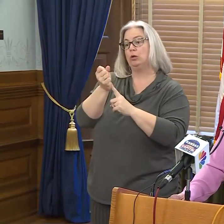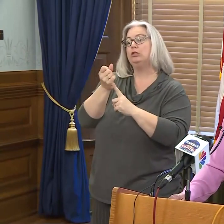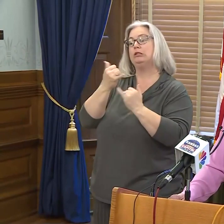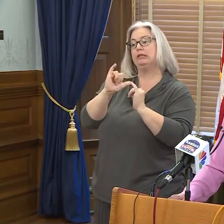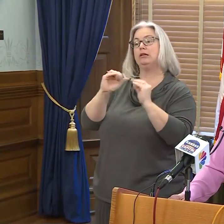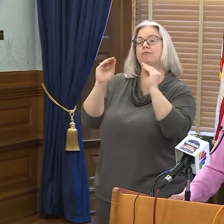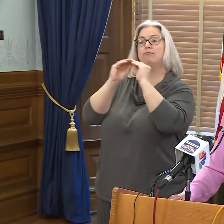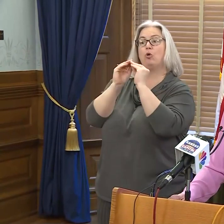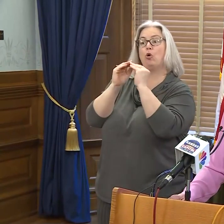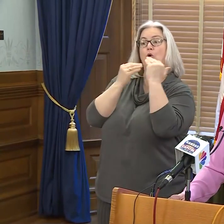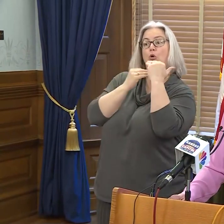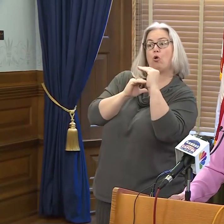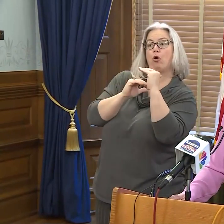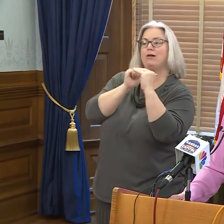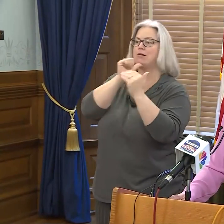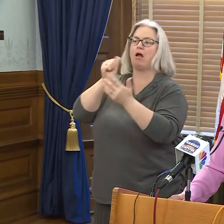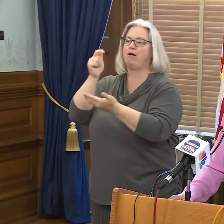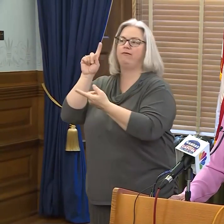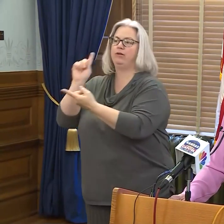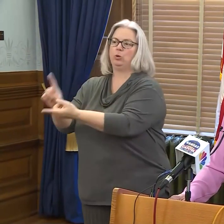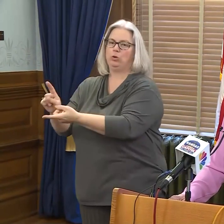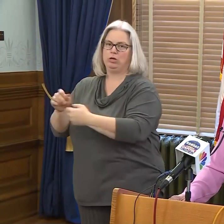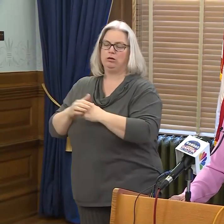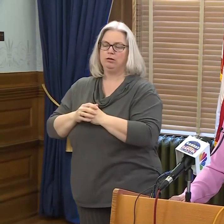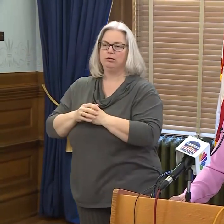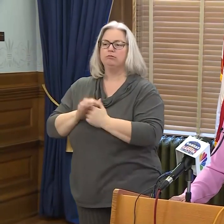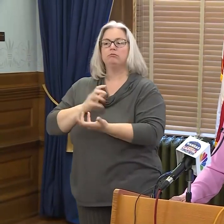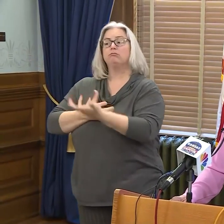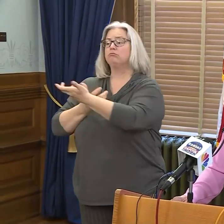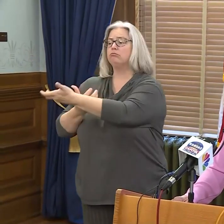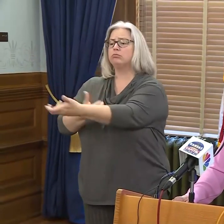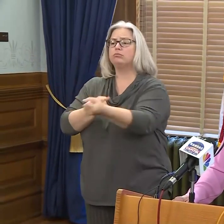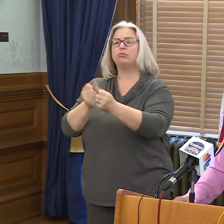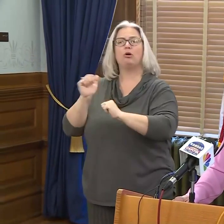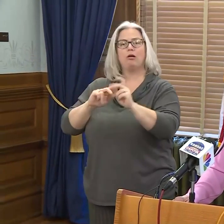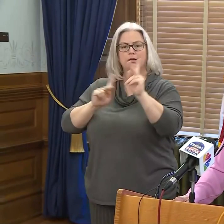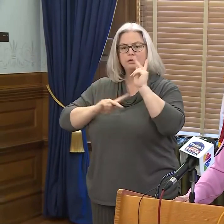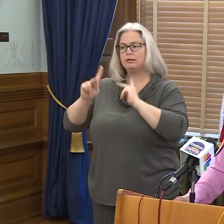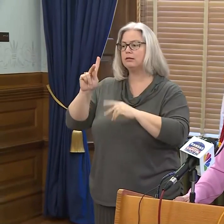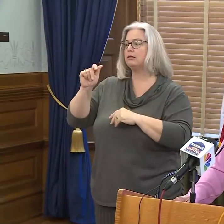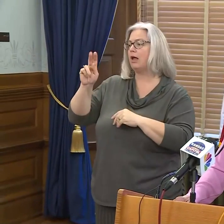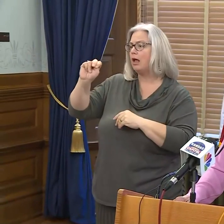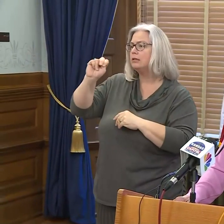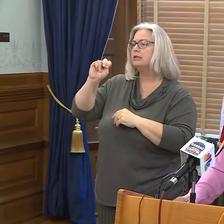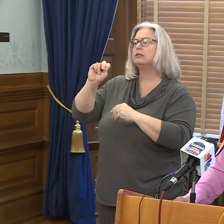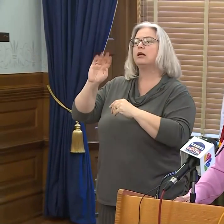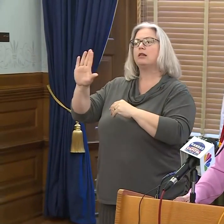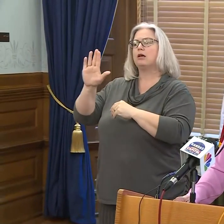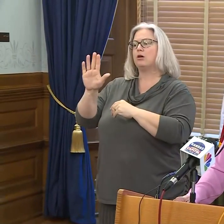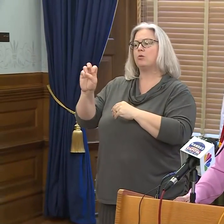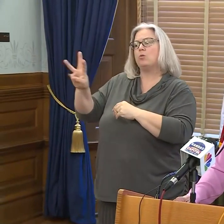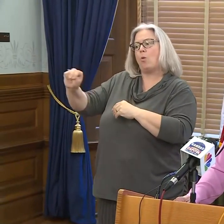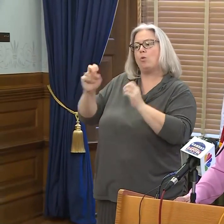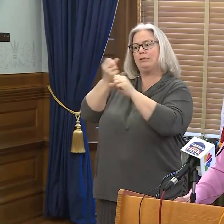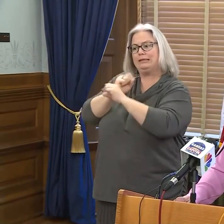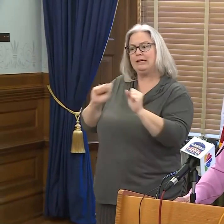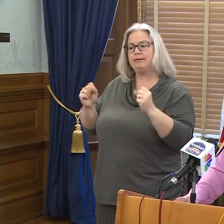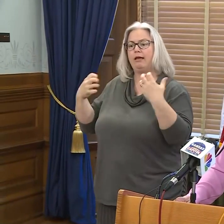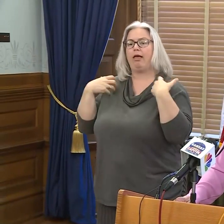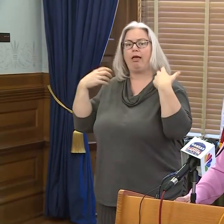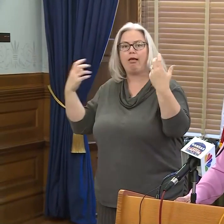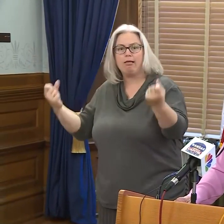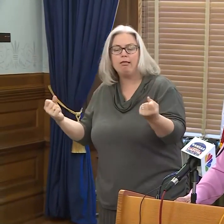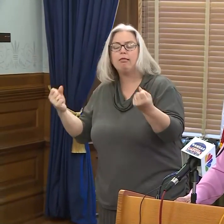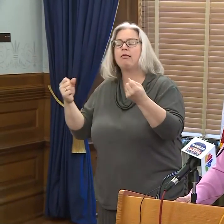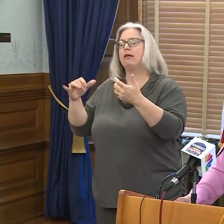towards more restrictions, not less. And I trust that all Kansans will continue to place their own safety, health, and